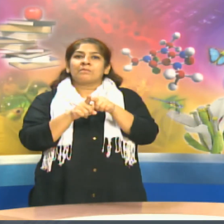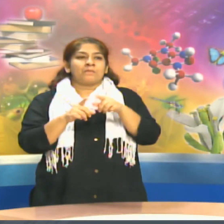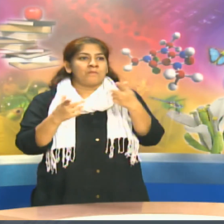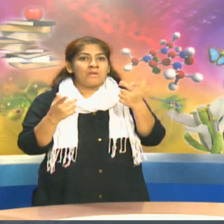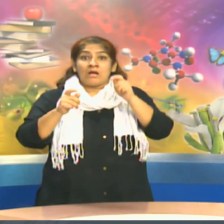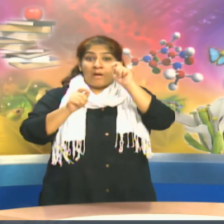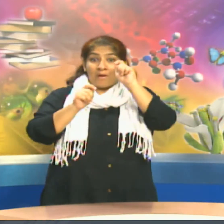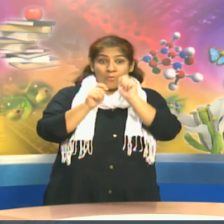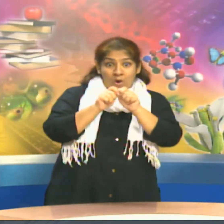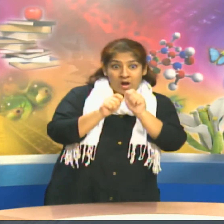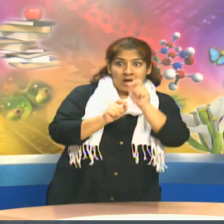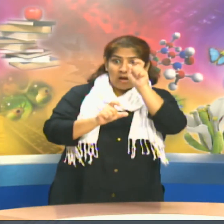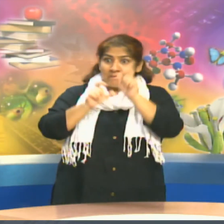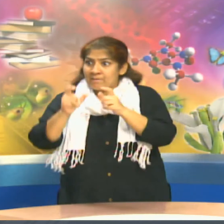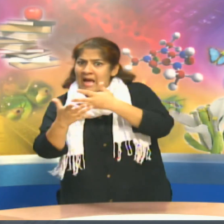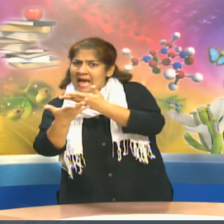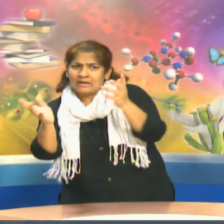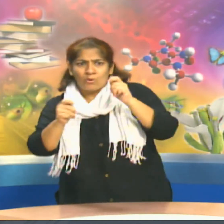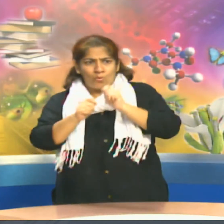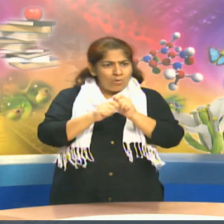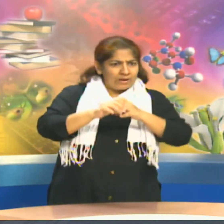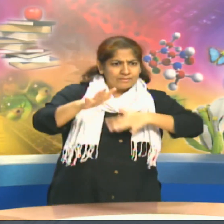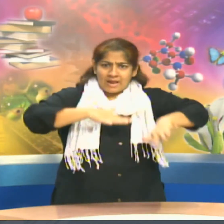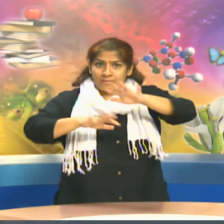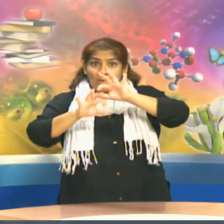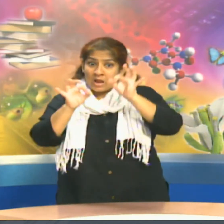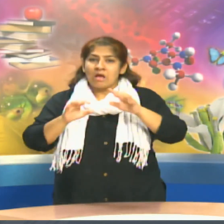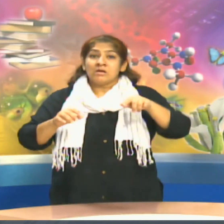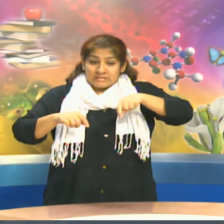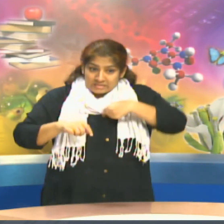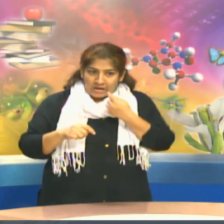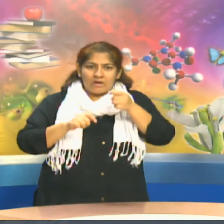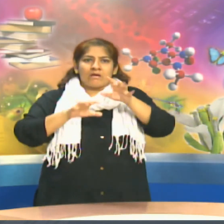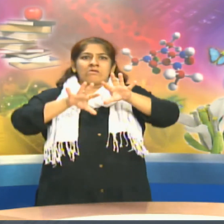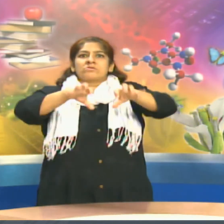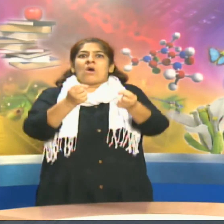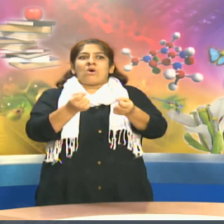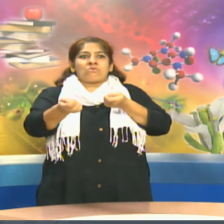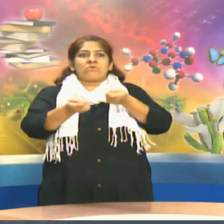So, these are also the features important, which are very important in planning.